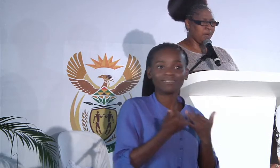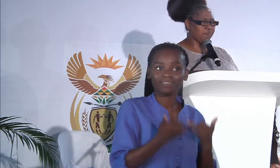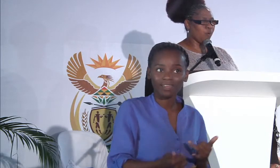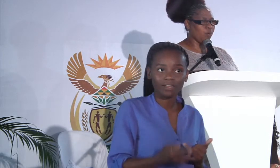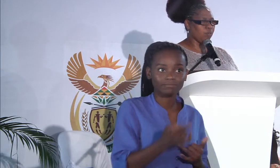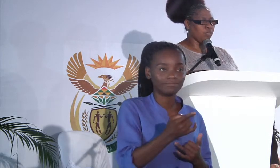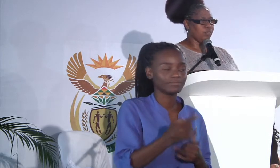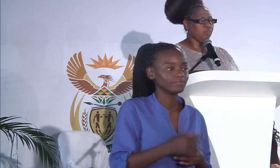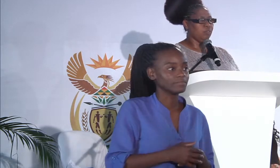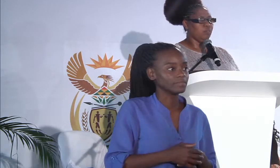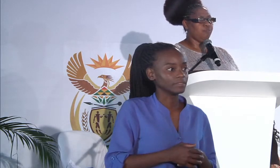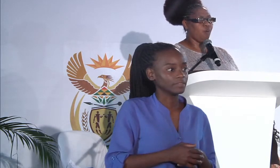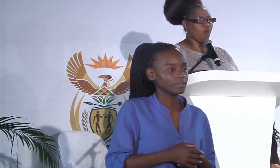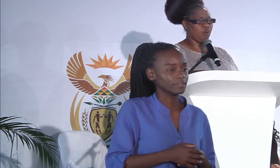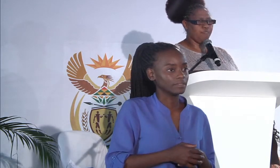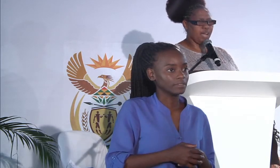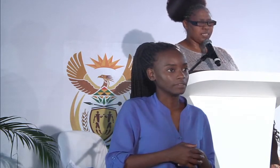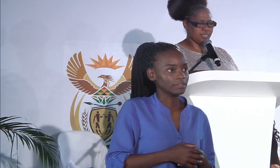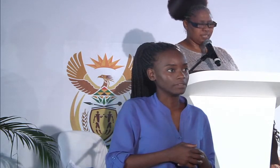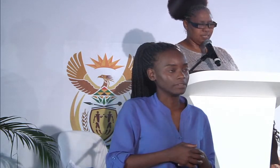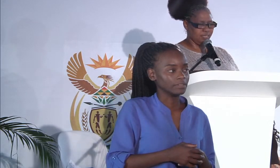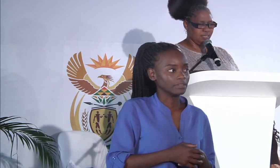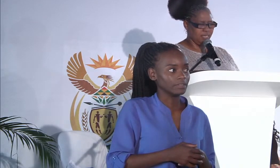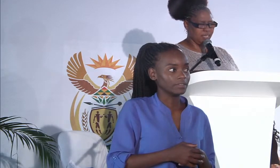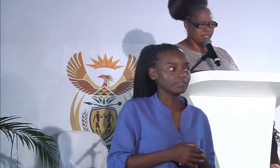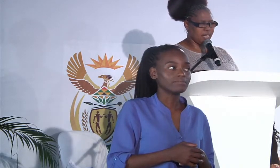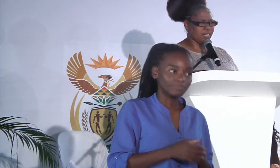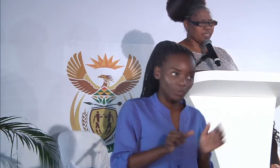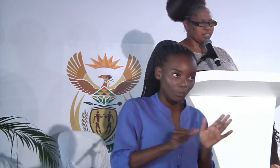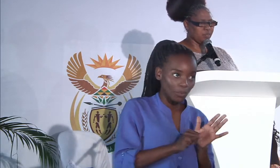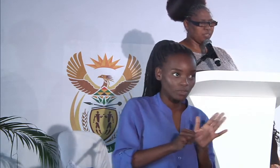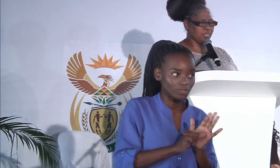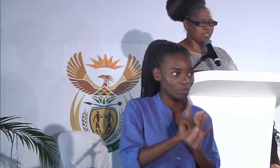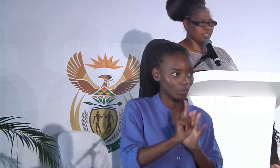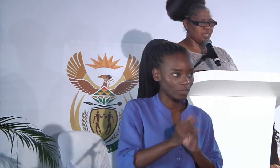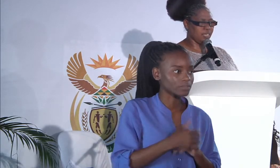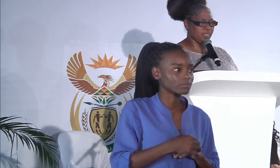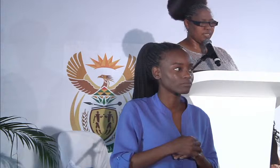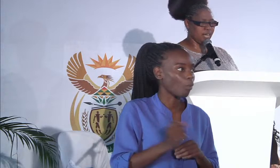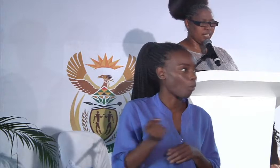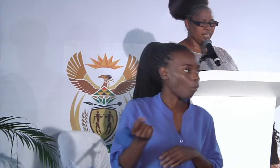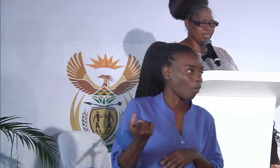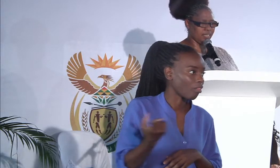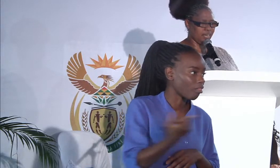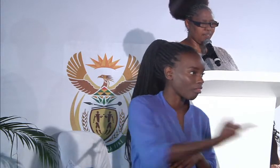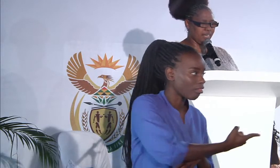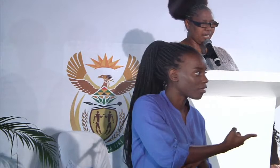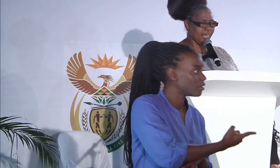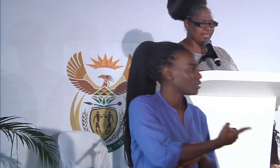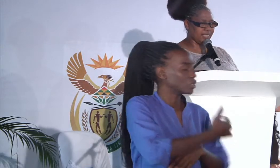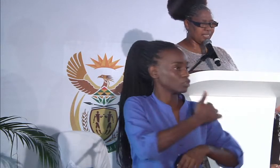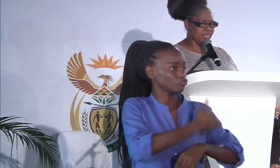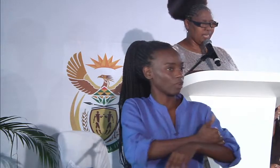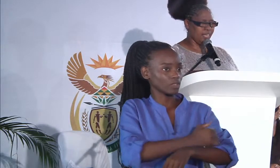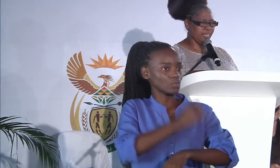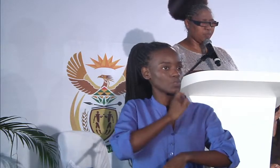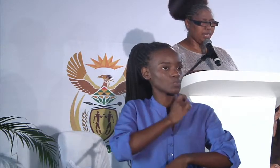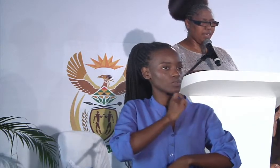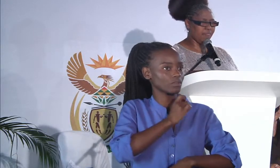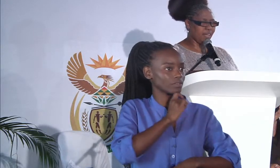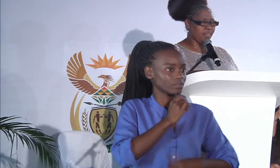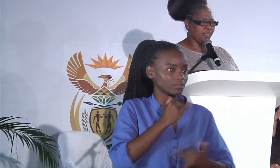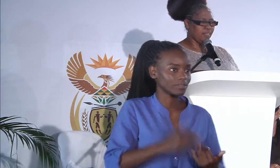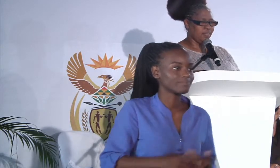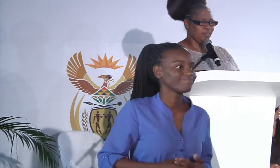above all, for all of us as drug users, as drug recovering addicts, as